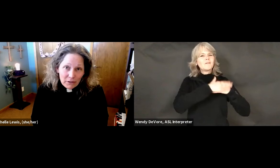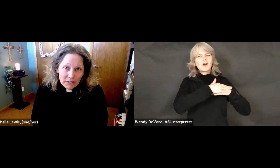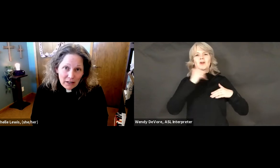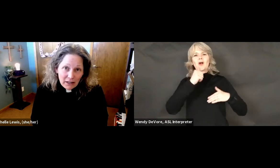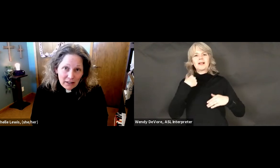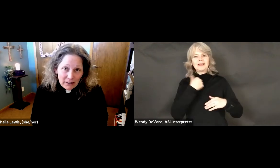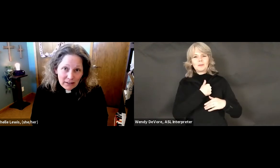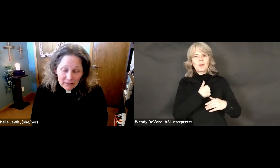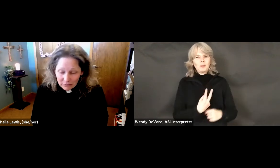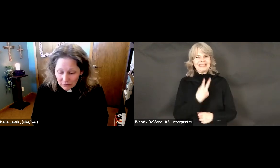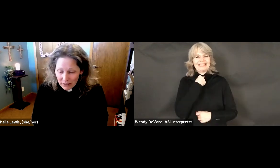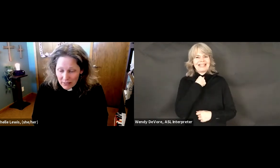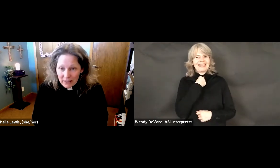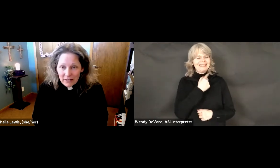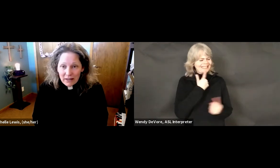we are stuck,